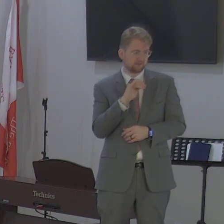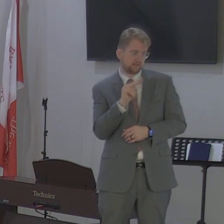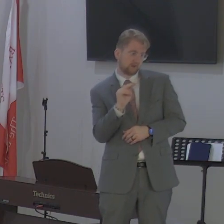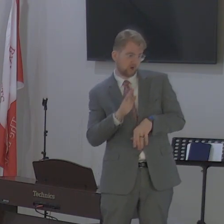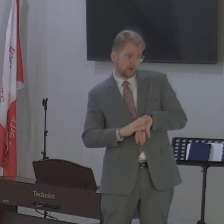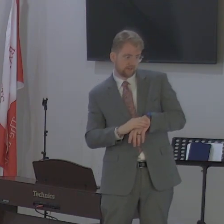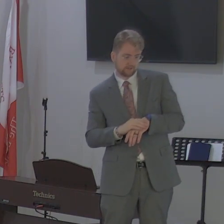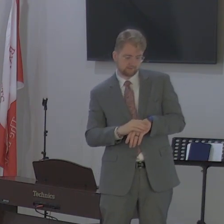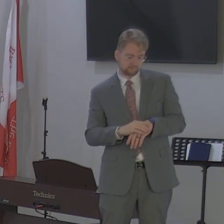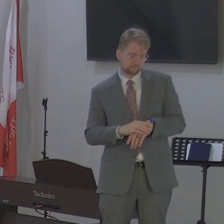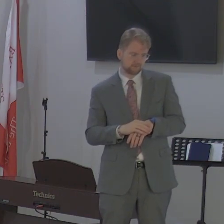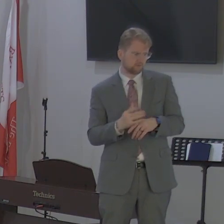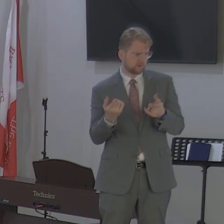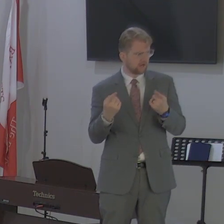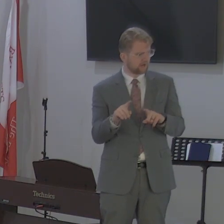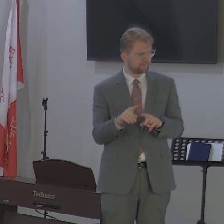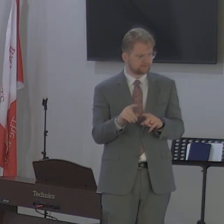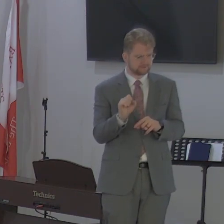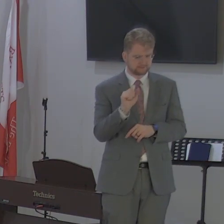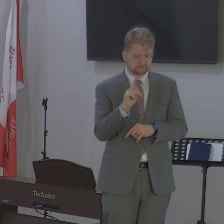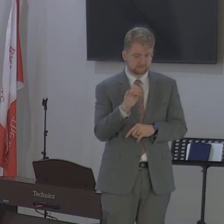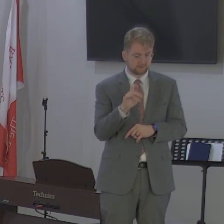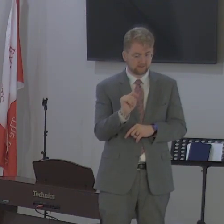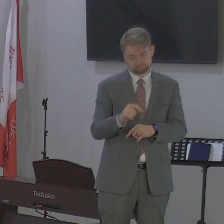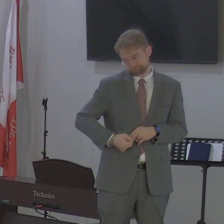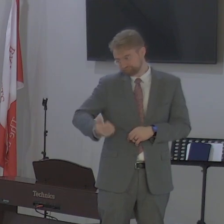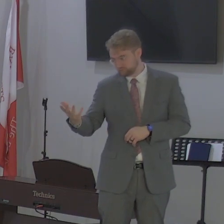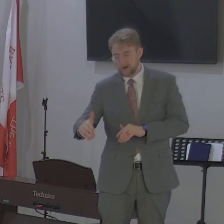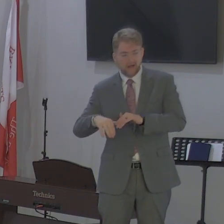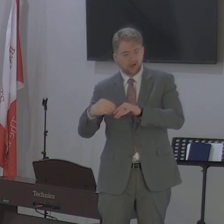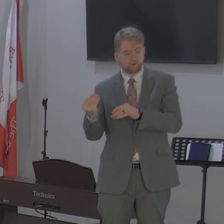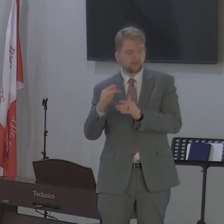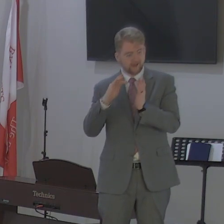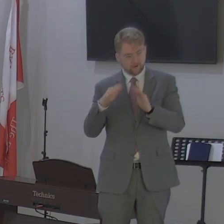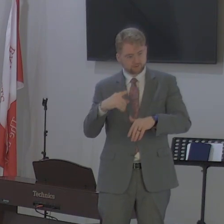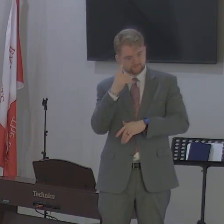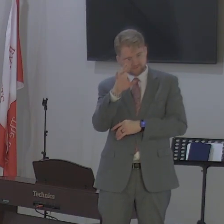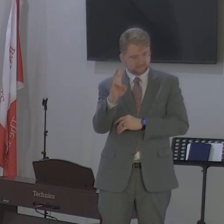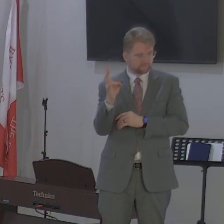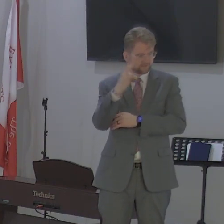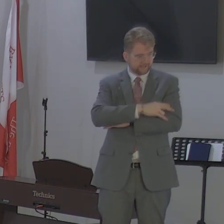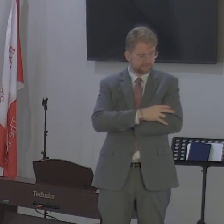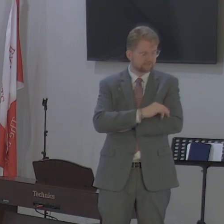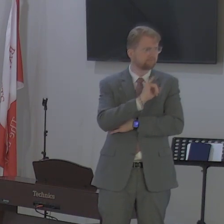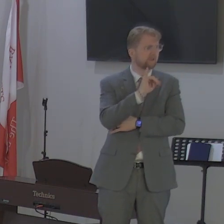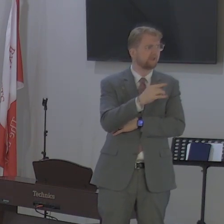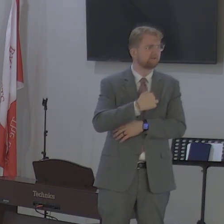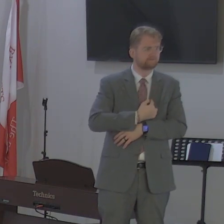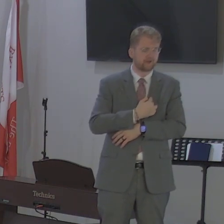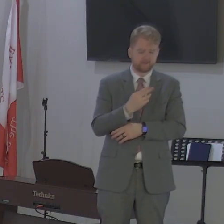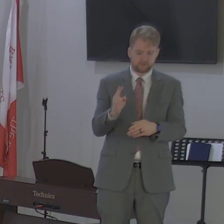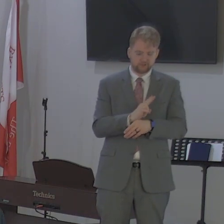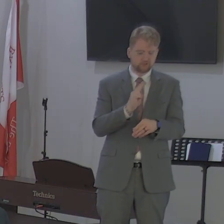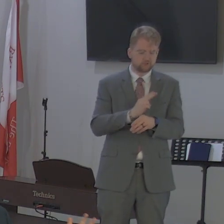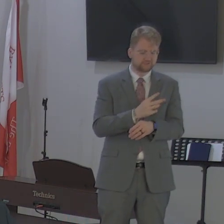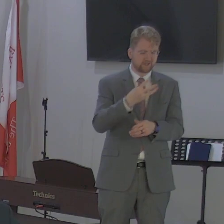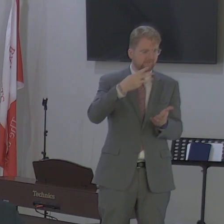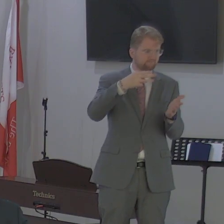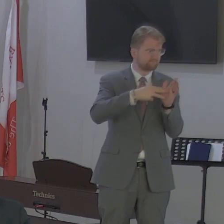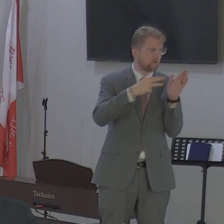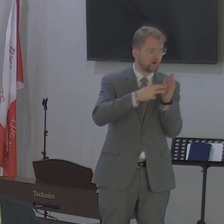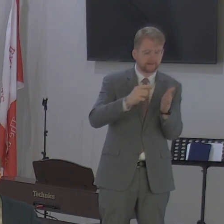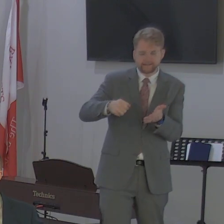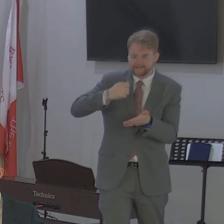Passover, guess what happened to the skillet? It's got to be out of the house for 7 days. The fork that I used for leaven, it's got to be out of the house. I have